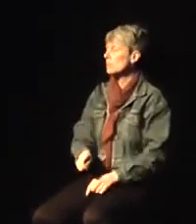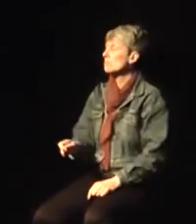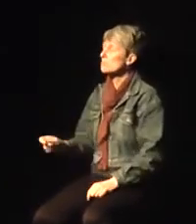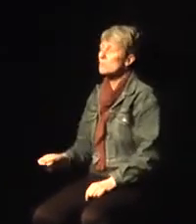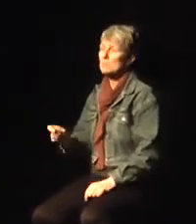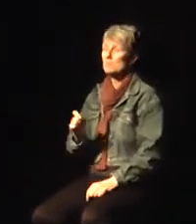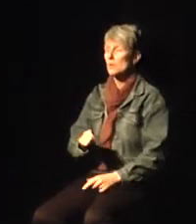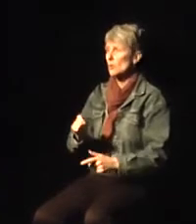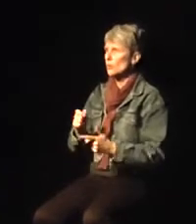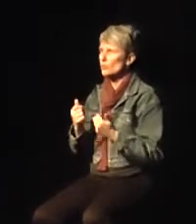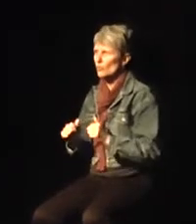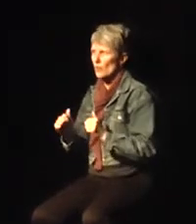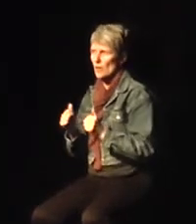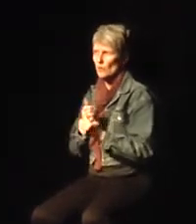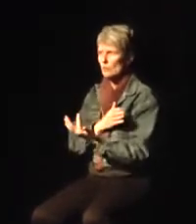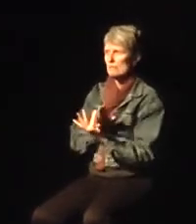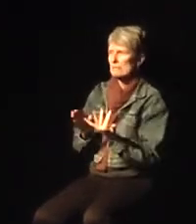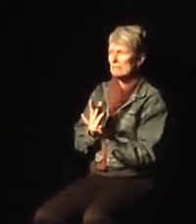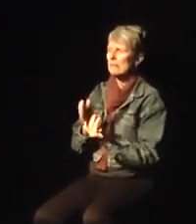I can survive this perilous adventure called life.